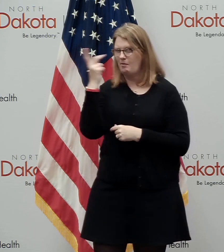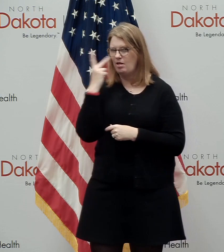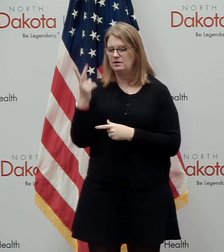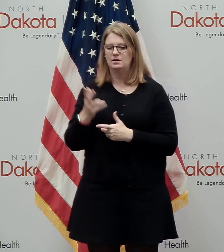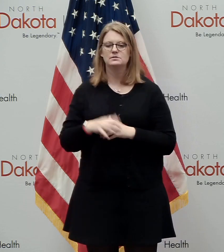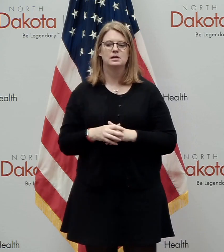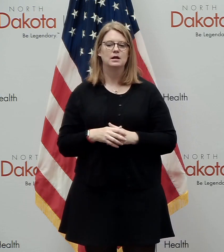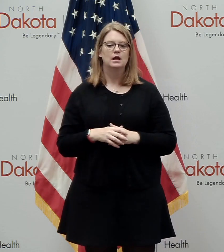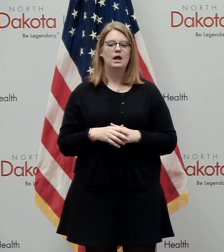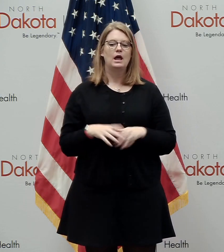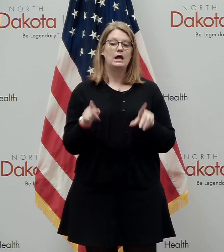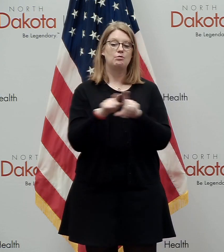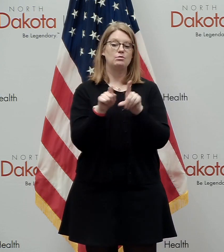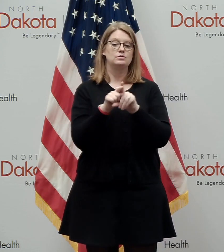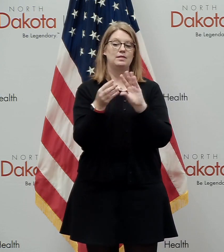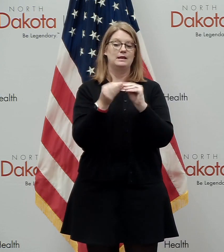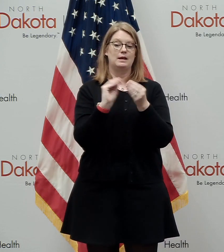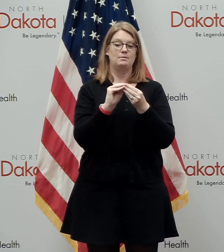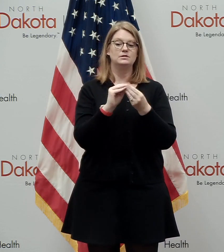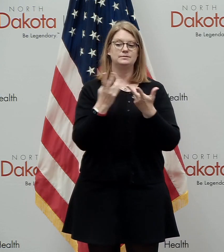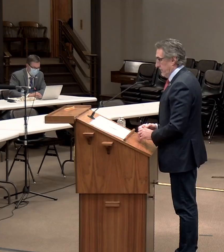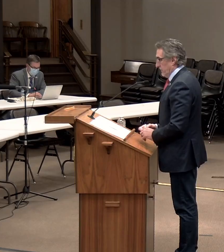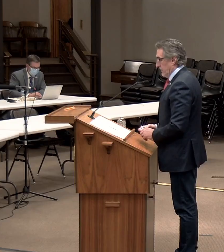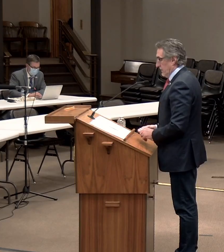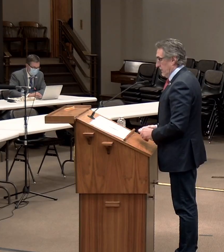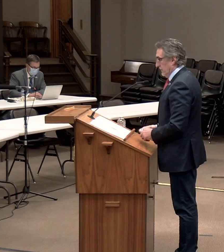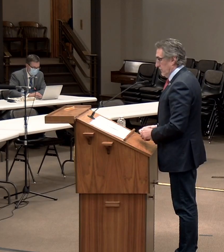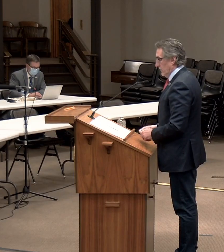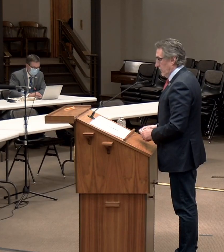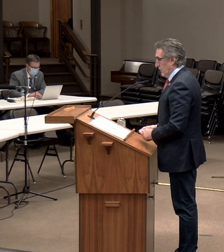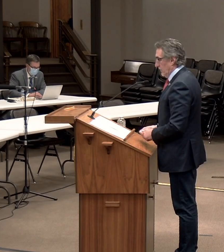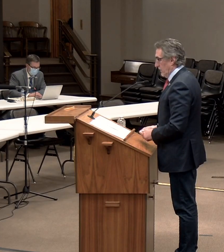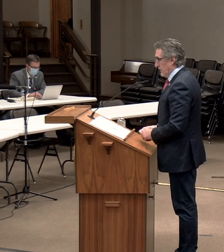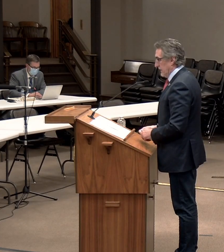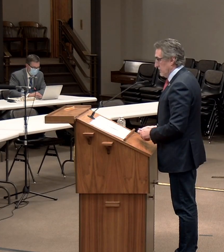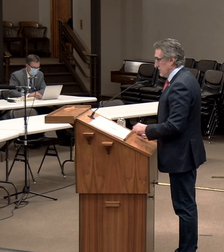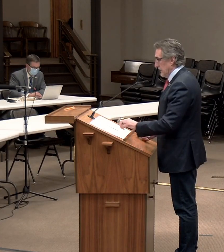we'll jump into what we're watching this week with